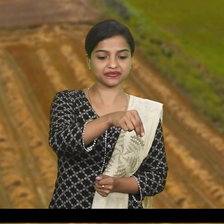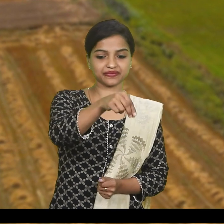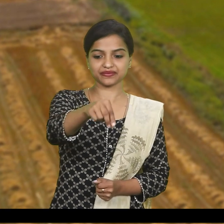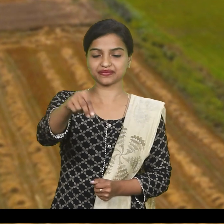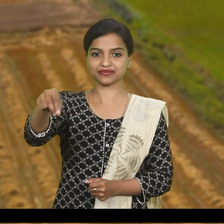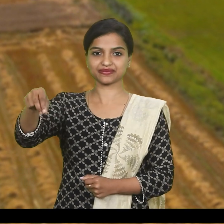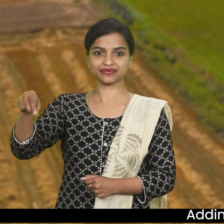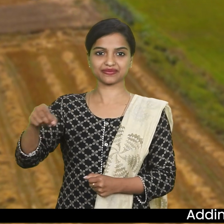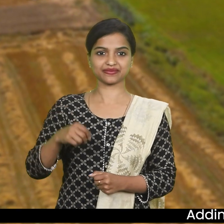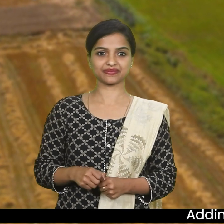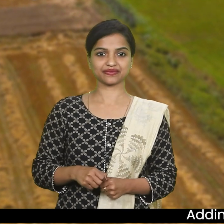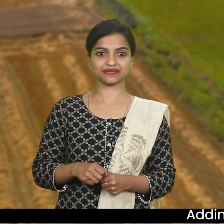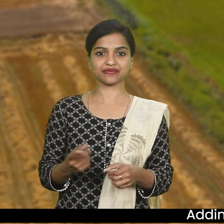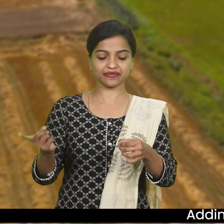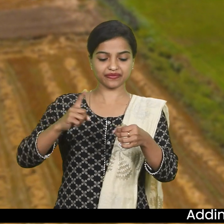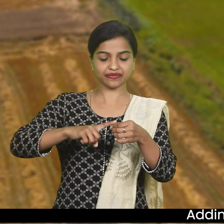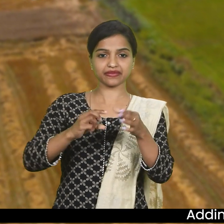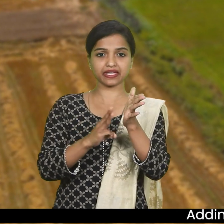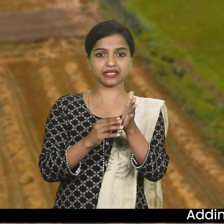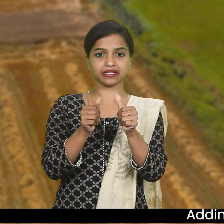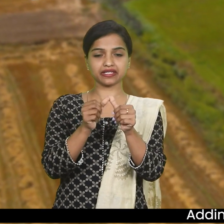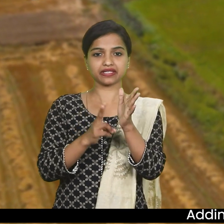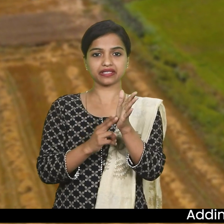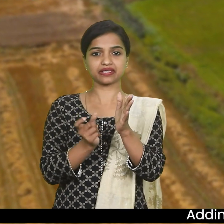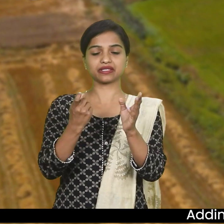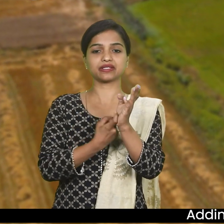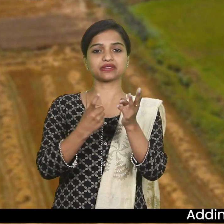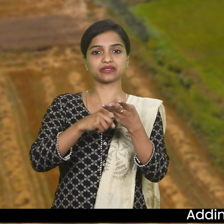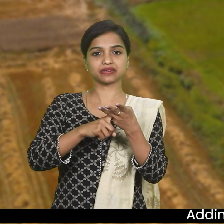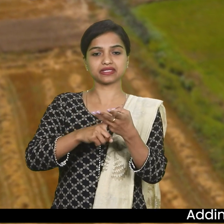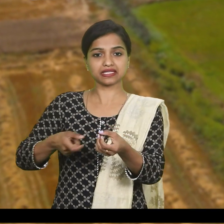sowing, adding manure and fertilizers,